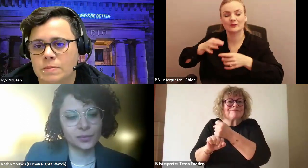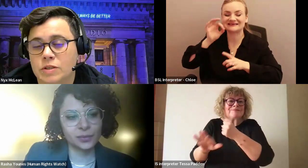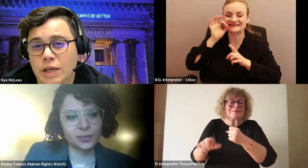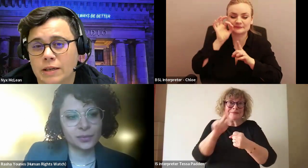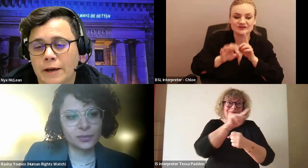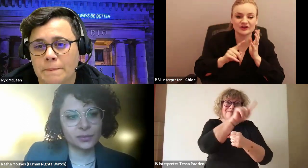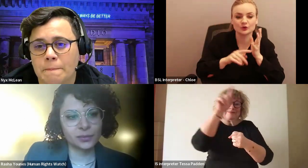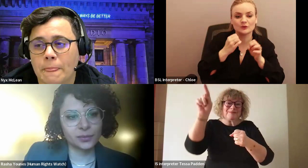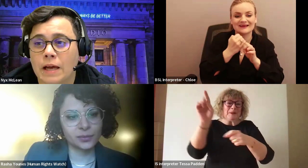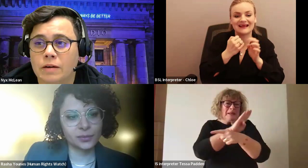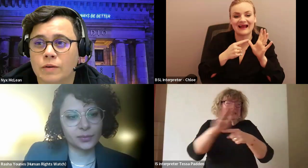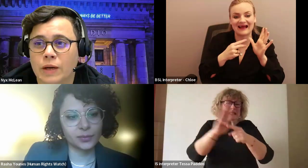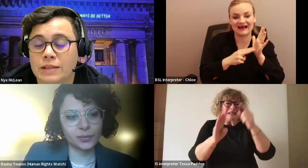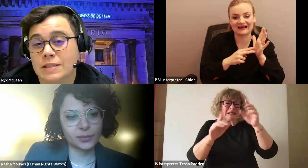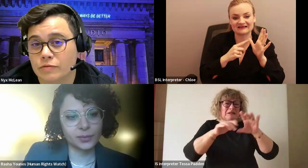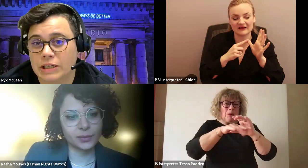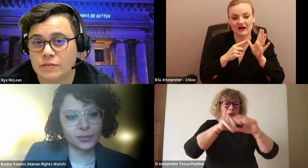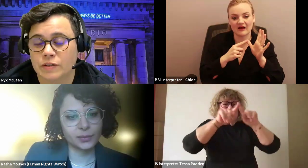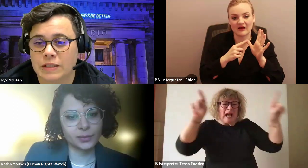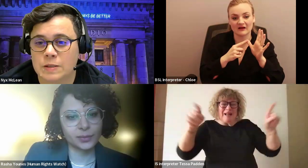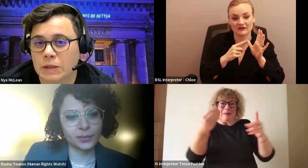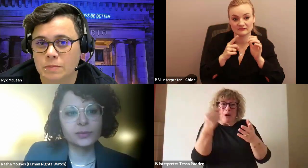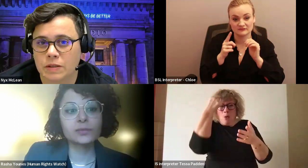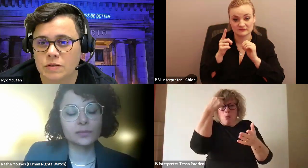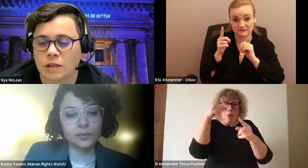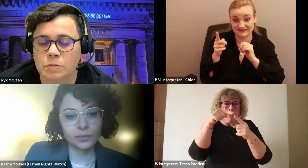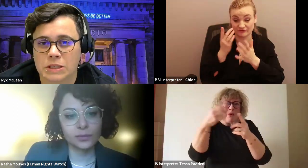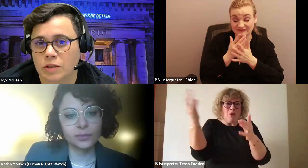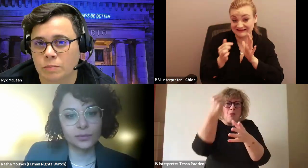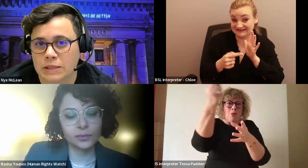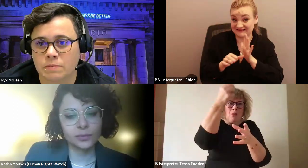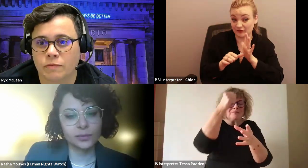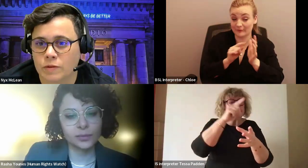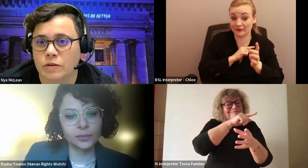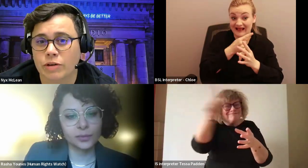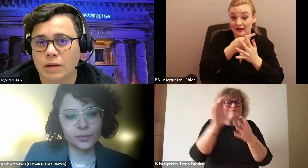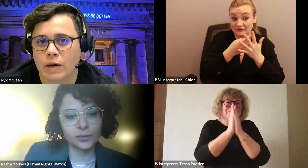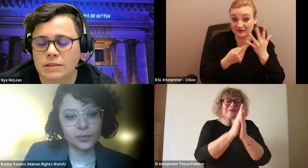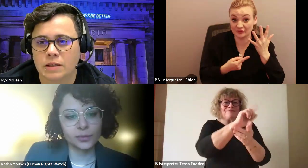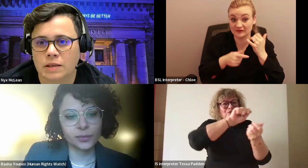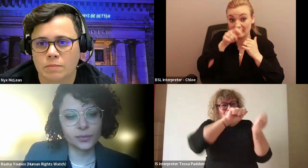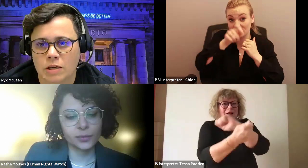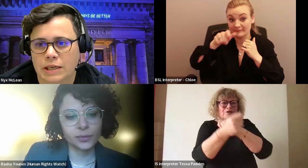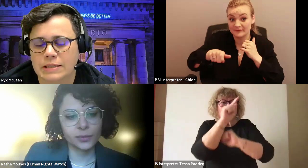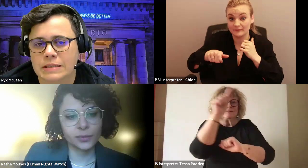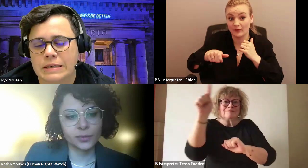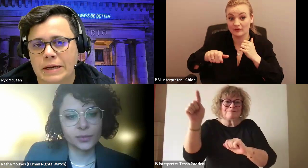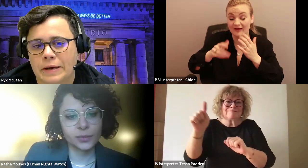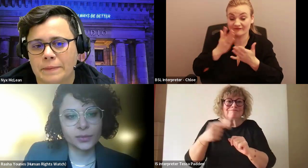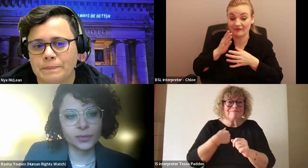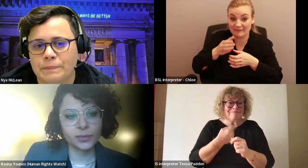of our participants shared how, and this is a really difficult thing to speak to because LGBTQ plus folks are already quite